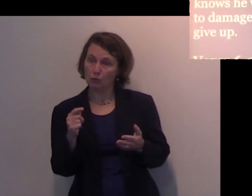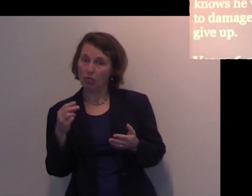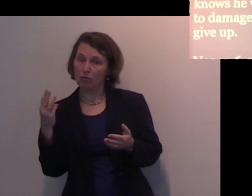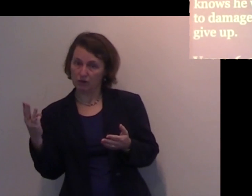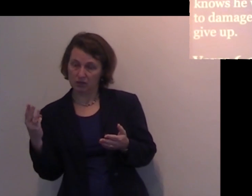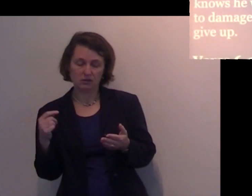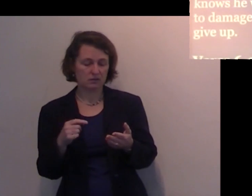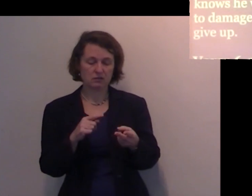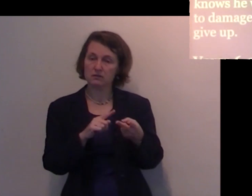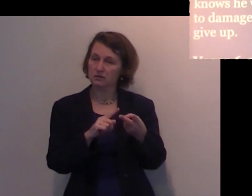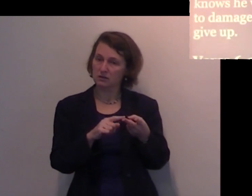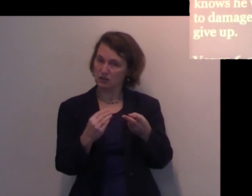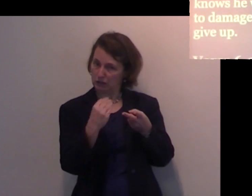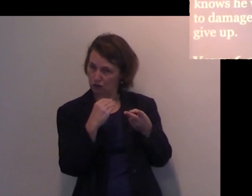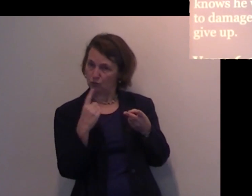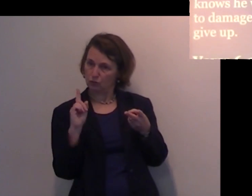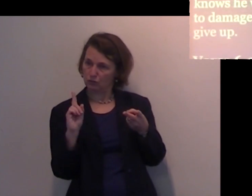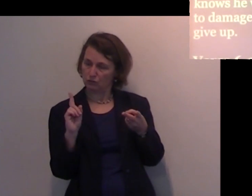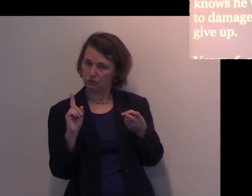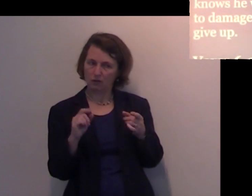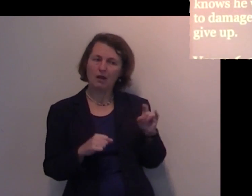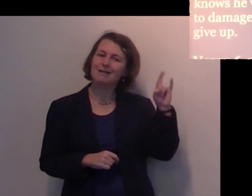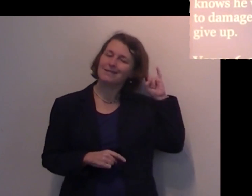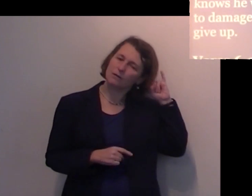These verses teach me that the devil will attack me.